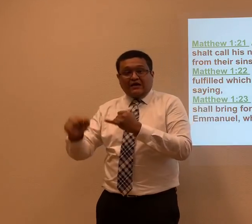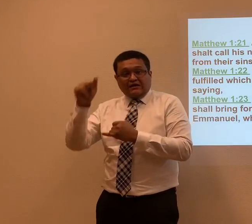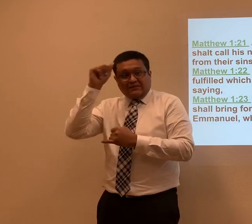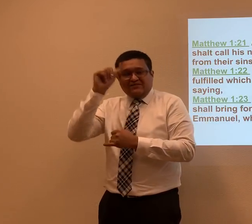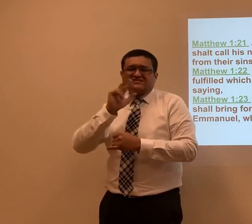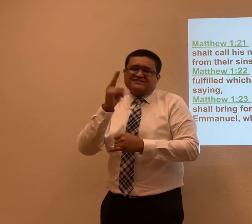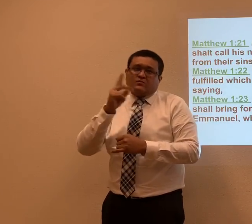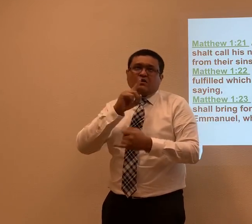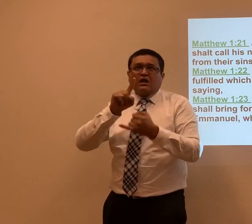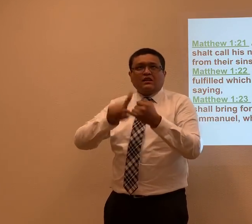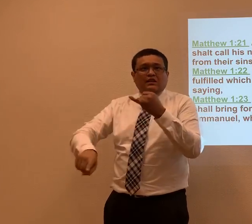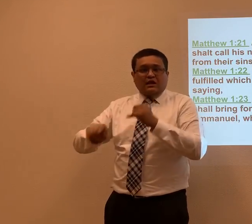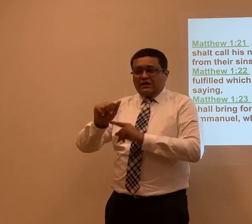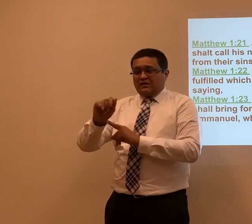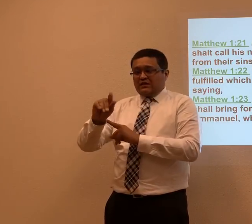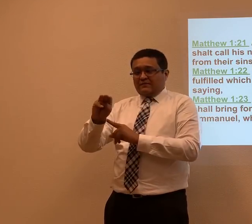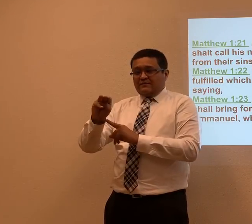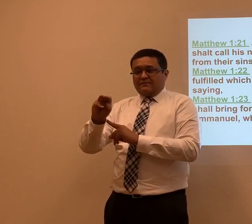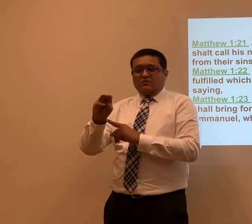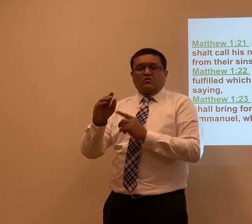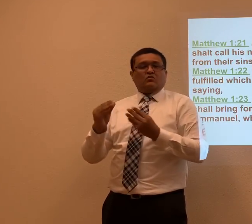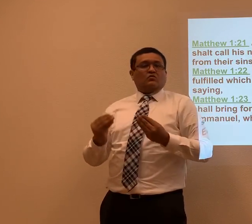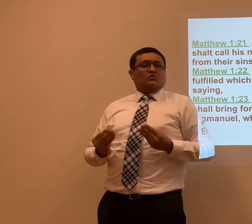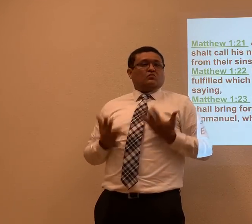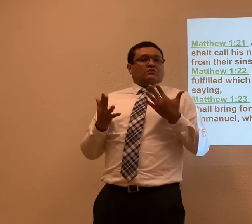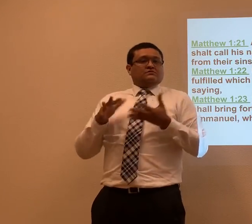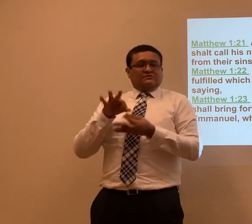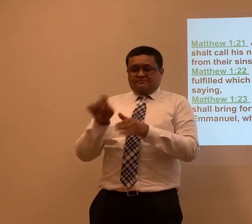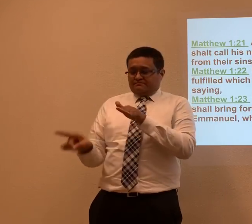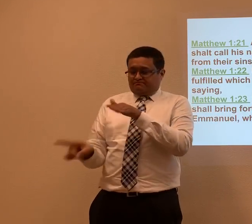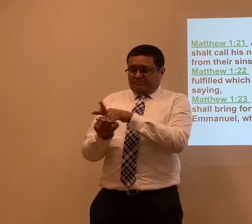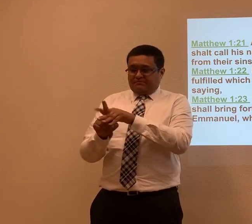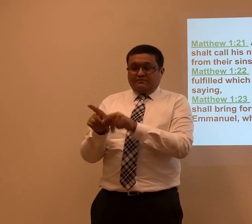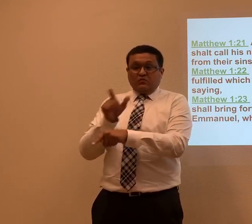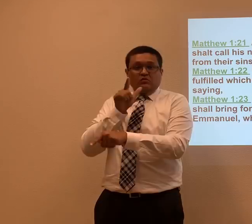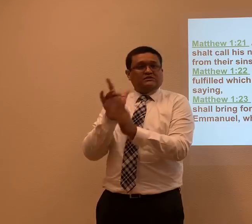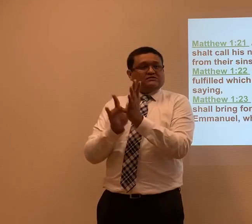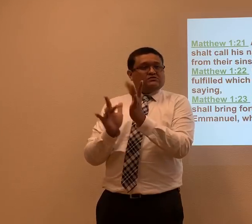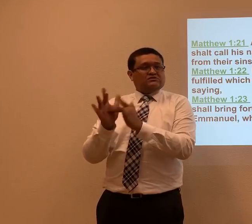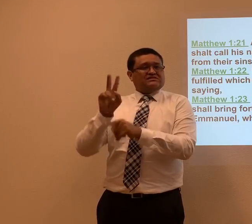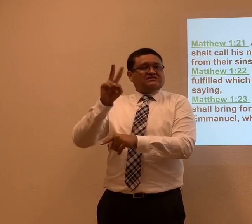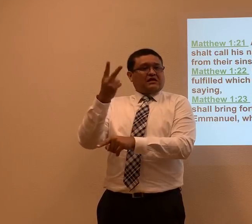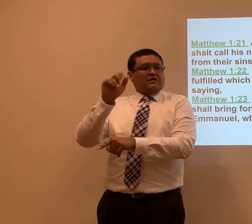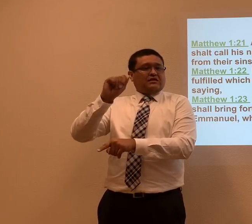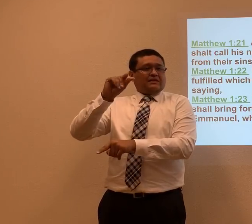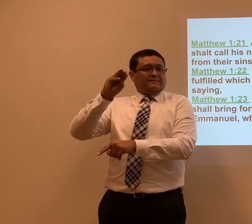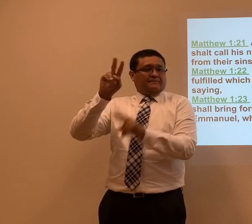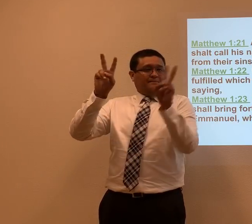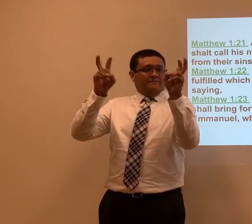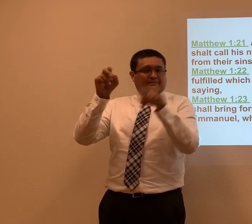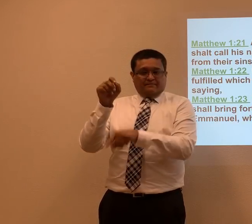And the last Adam was really like the second Adam, but it was quick in the spirit in the second